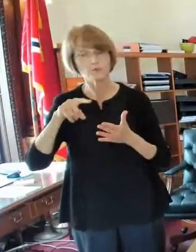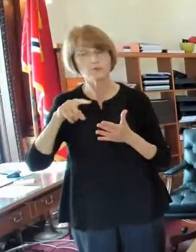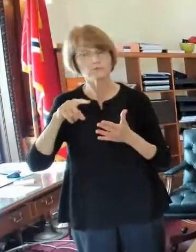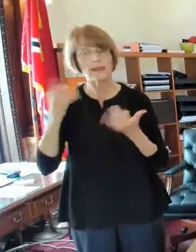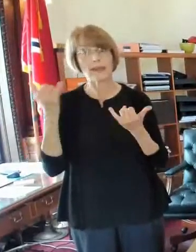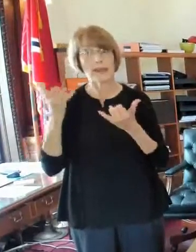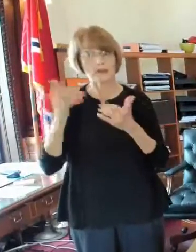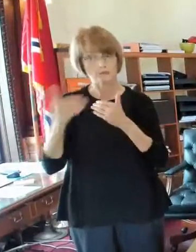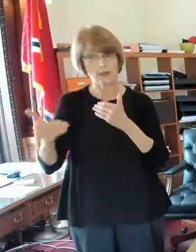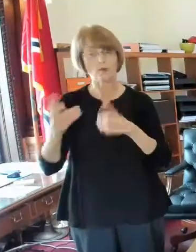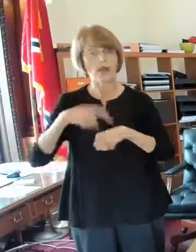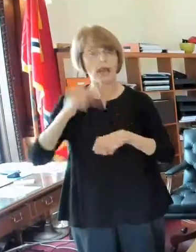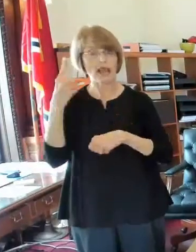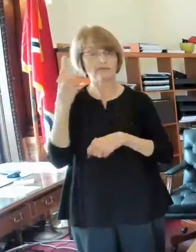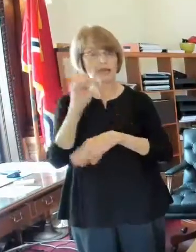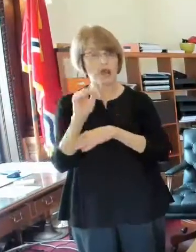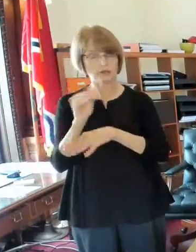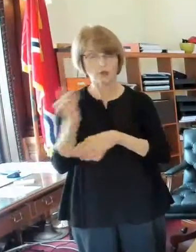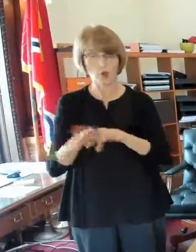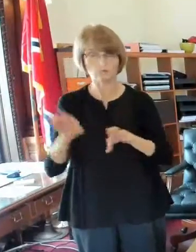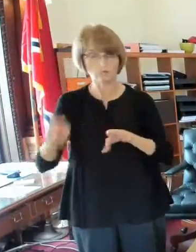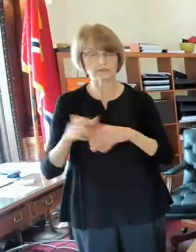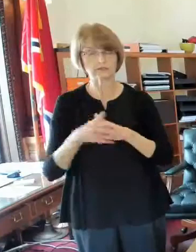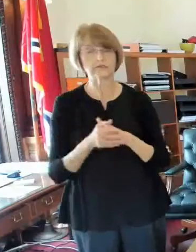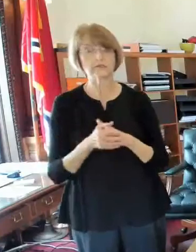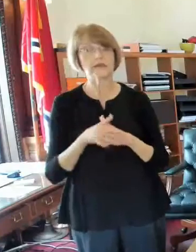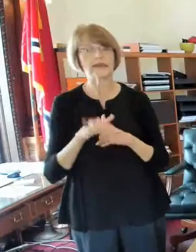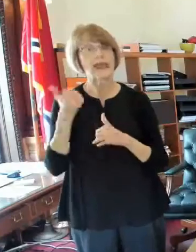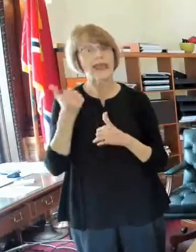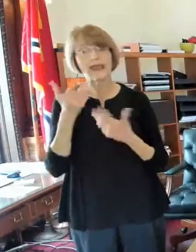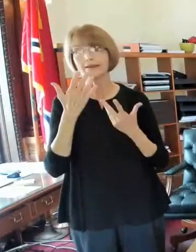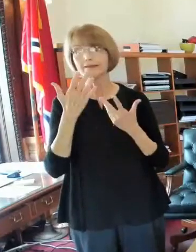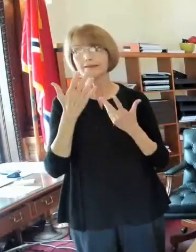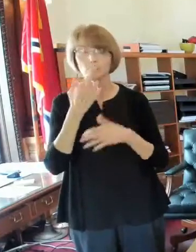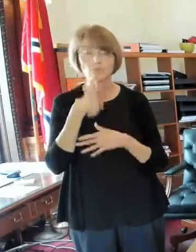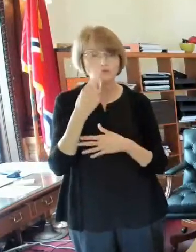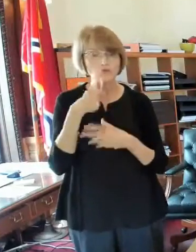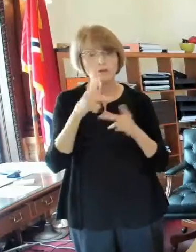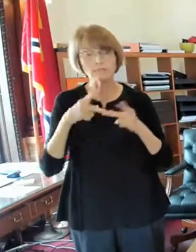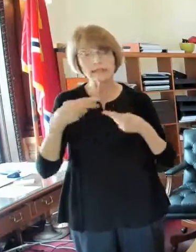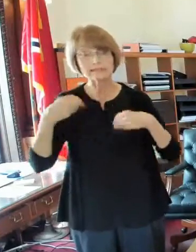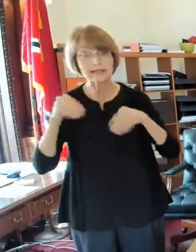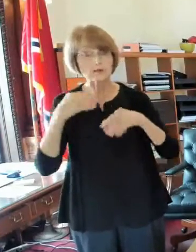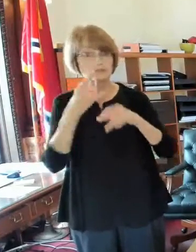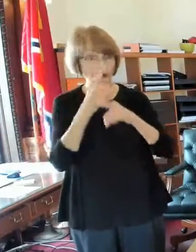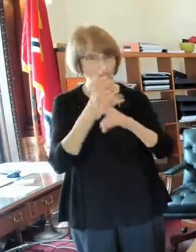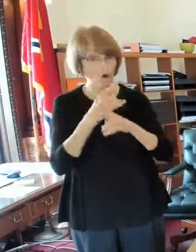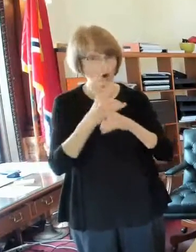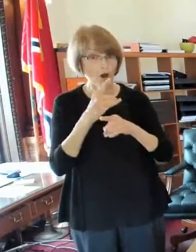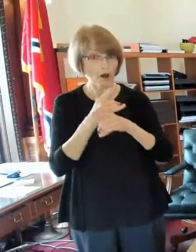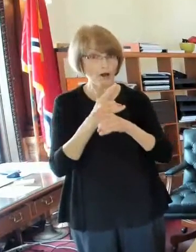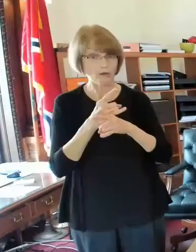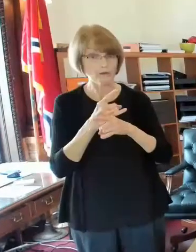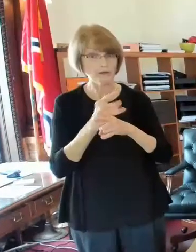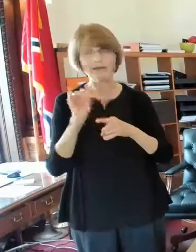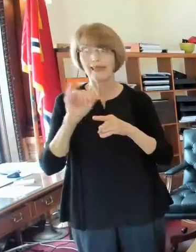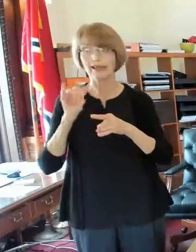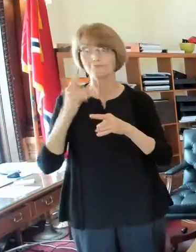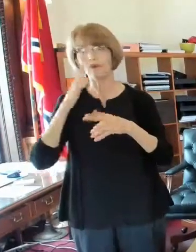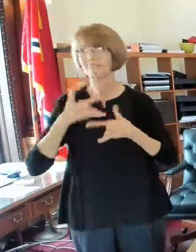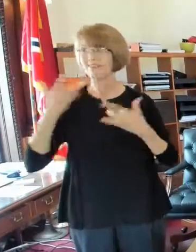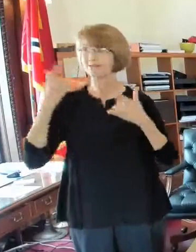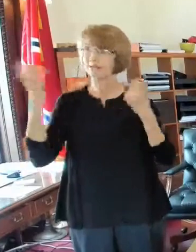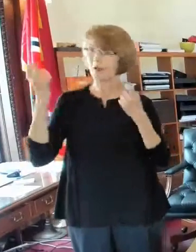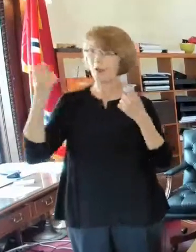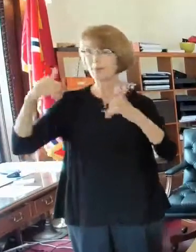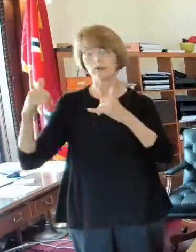o'clock. Anybody who sells alcohol or permits alcohol to be sold on their premises in the case of an event space has